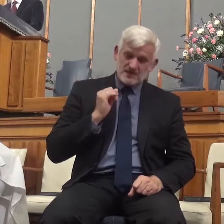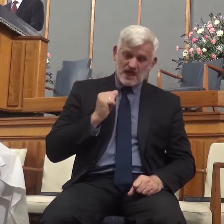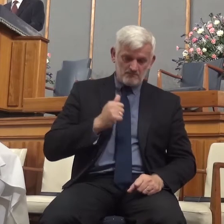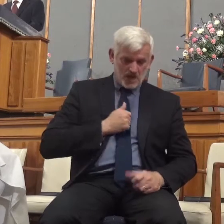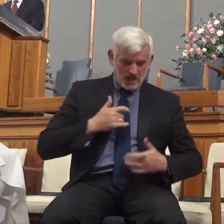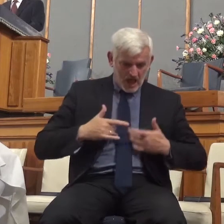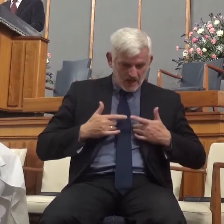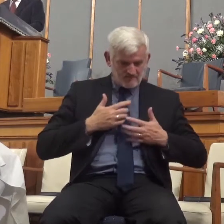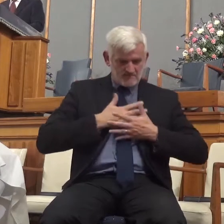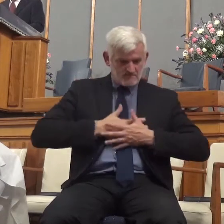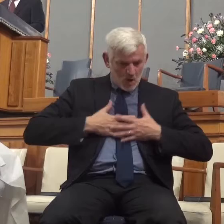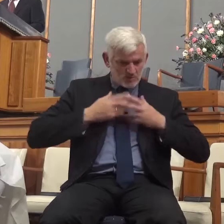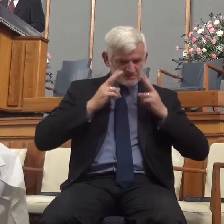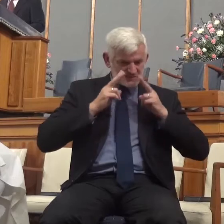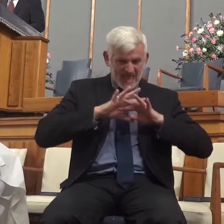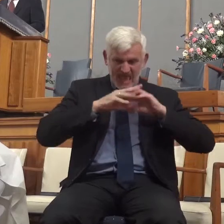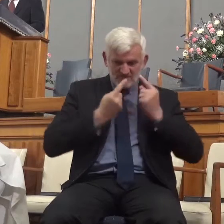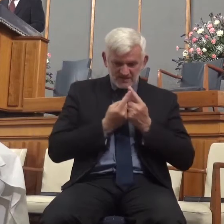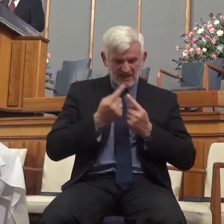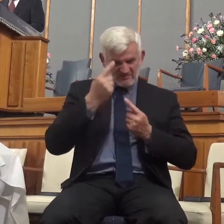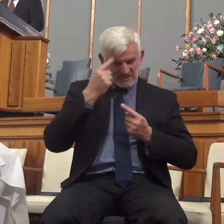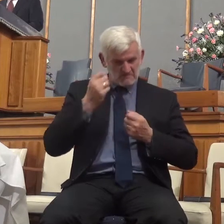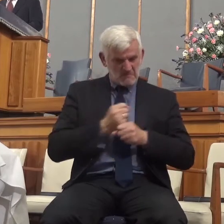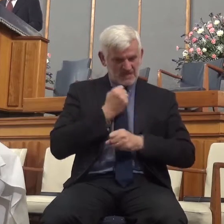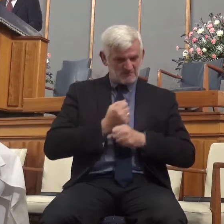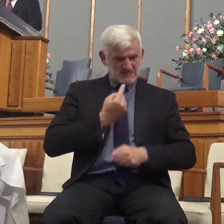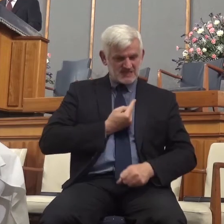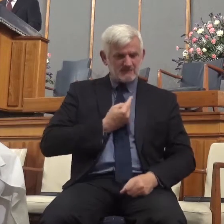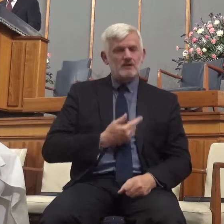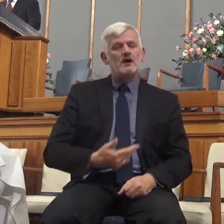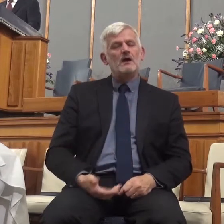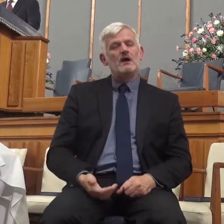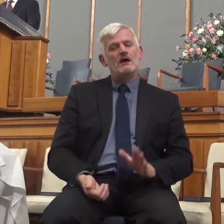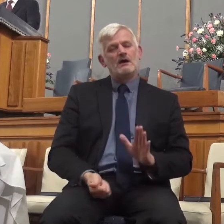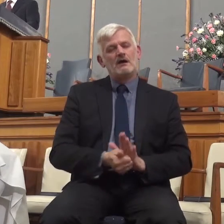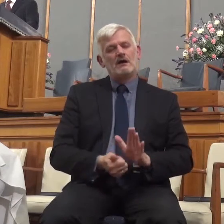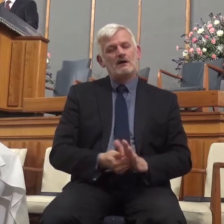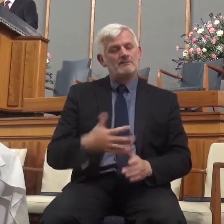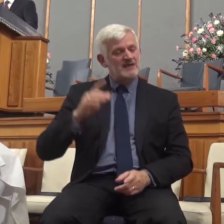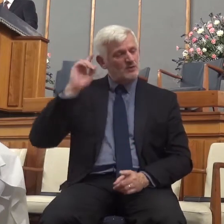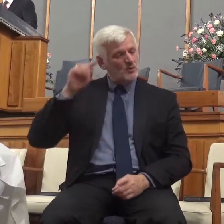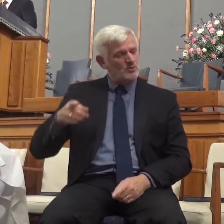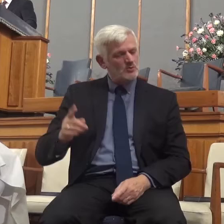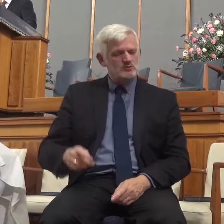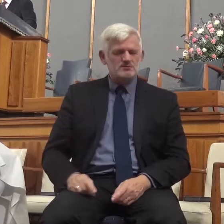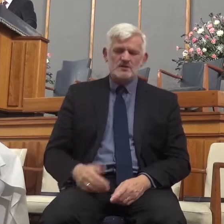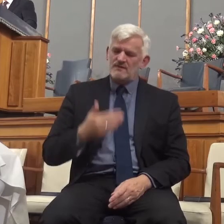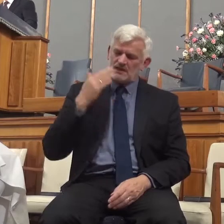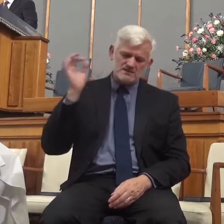life by my own skill or devising. And I have ignored thee and I've given nothing to